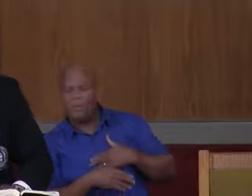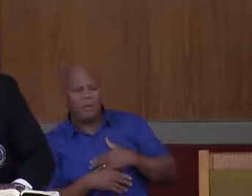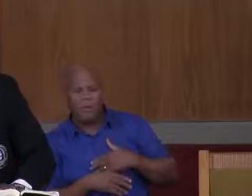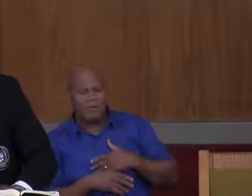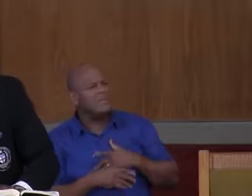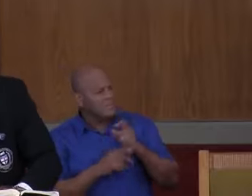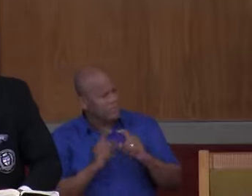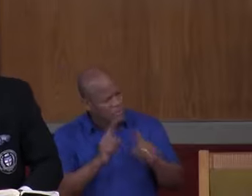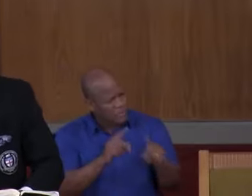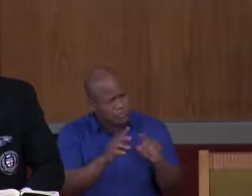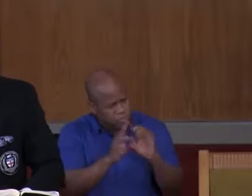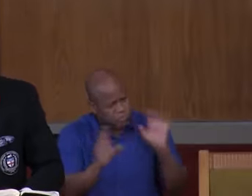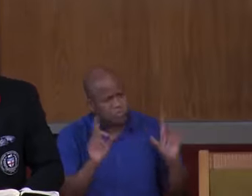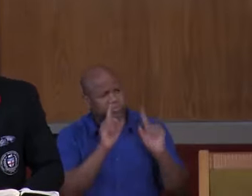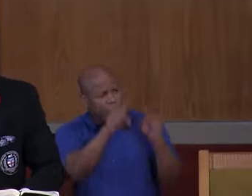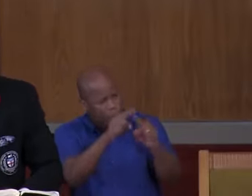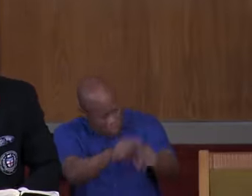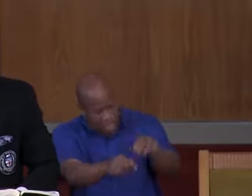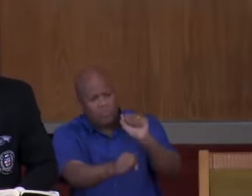Come on, somebody.